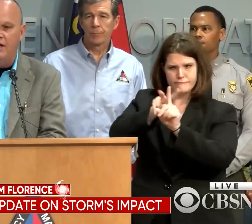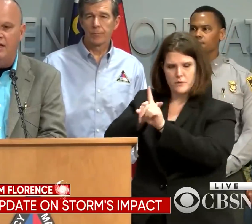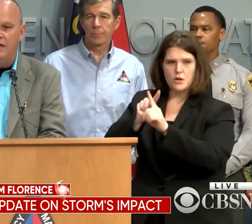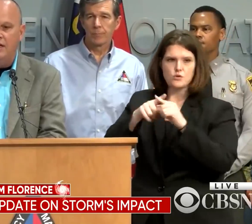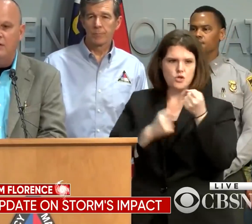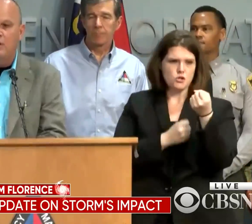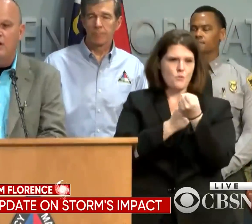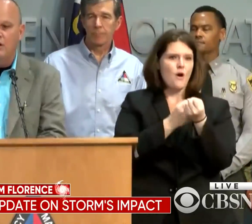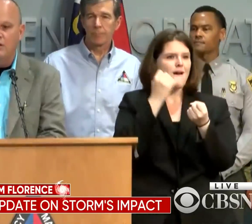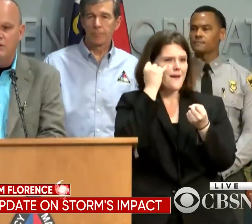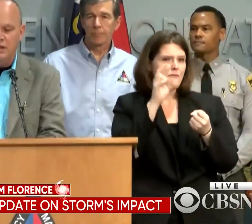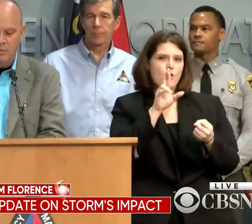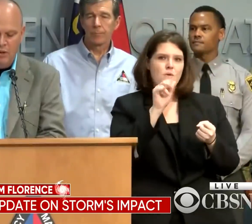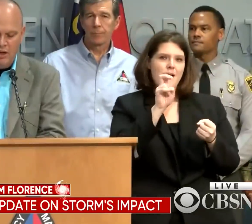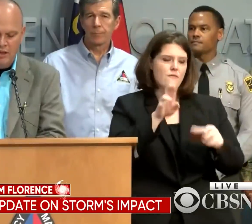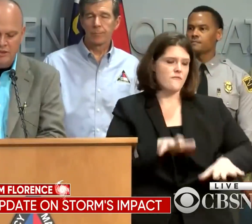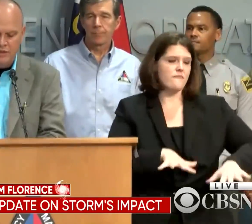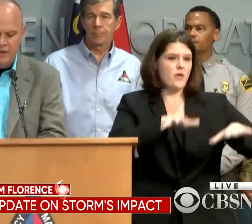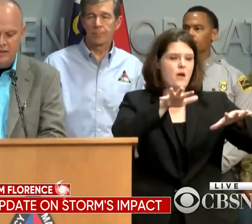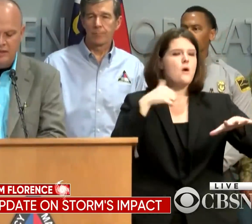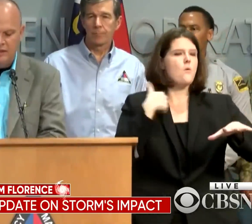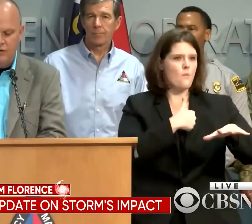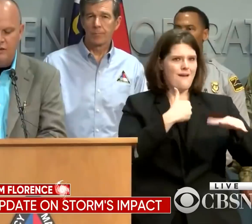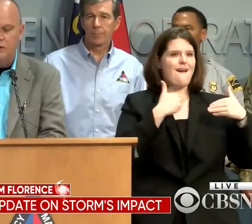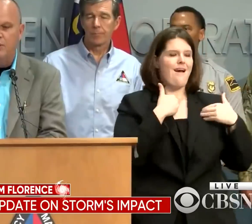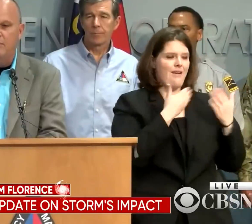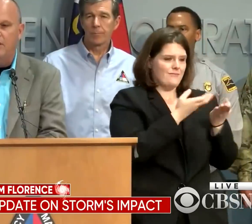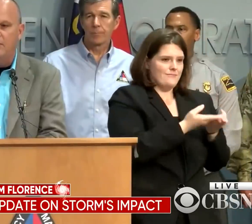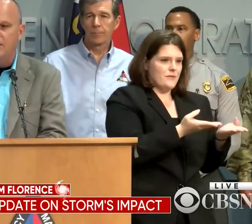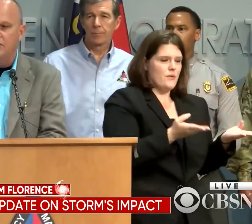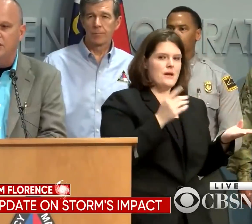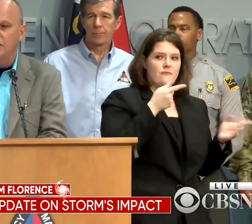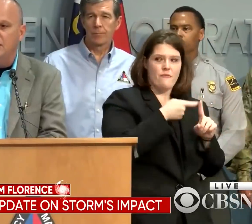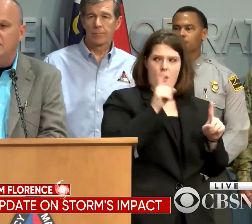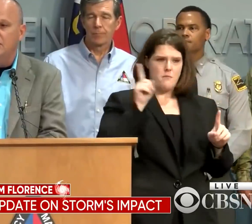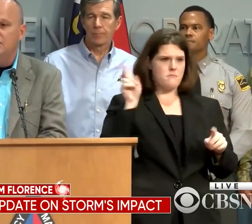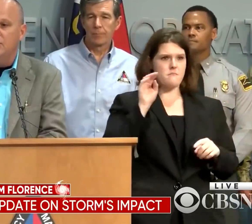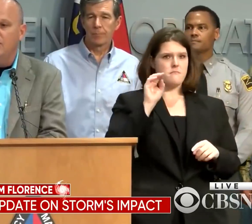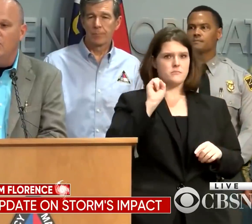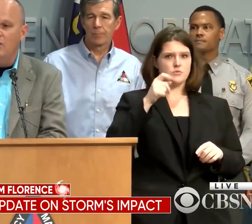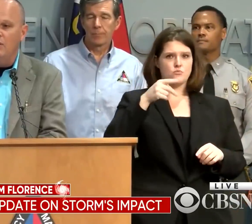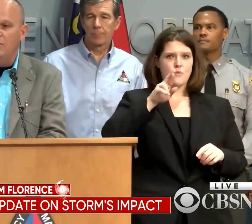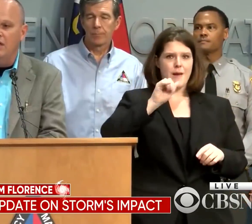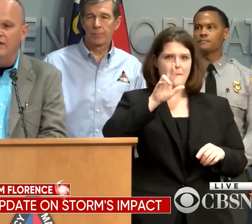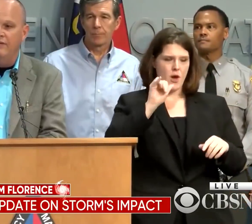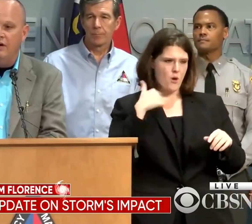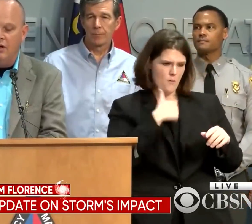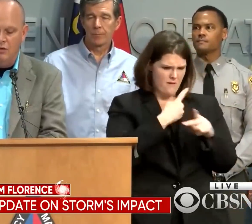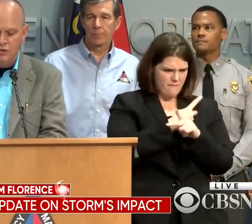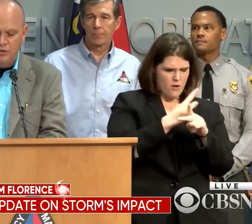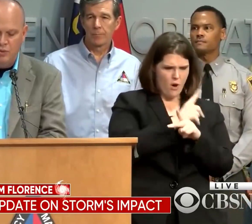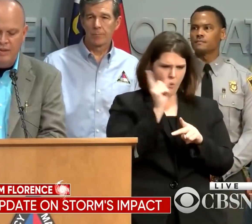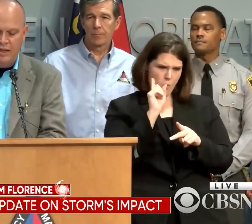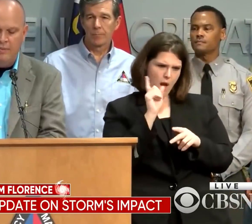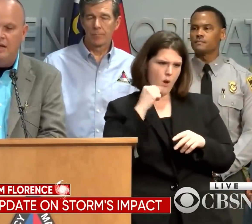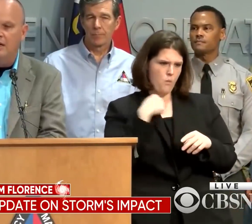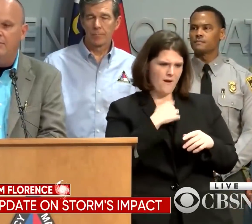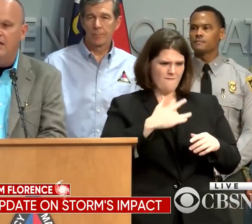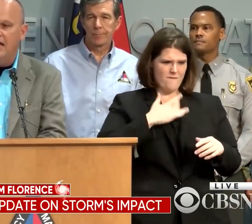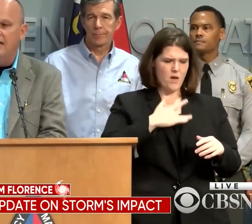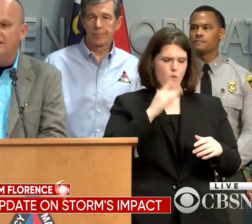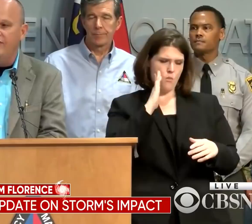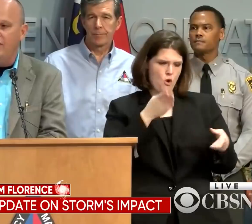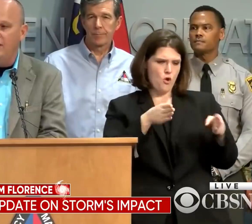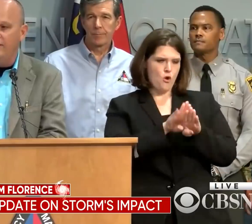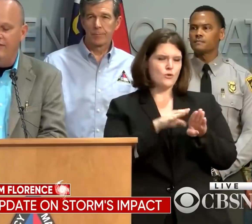riverine flooding. We are using the products that Director Sprayberry mentioned to determine where we believe our closures will be coming